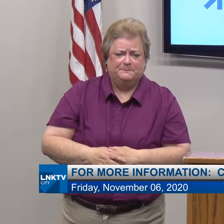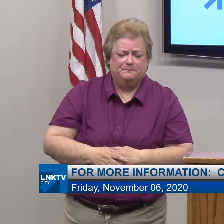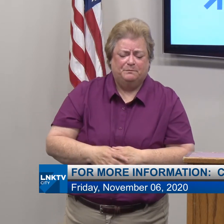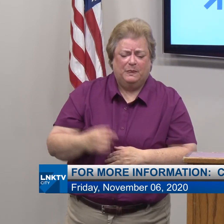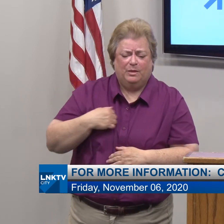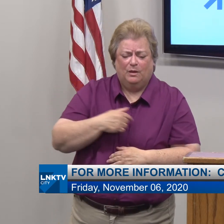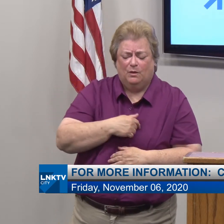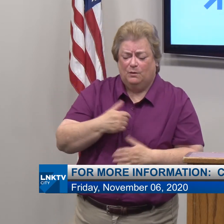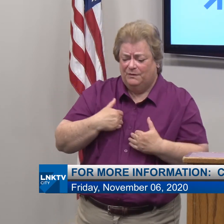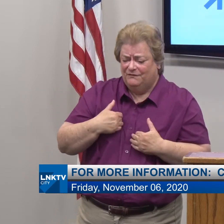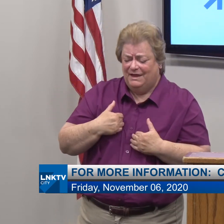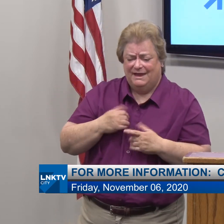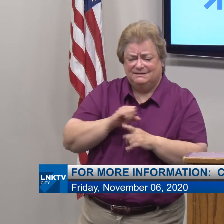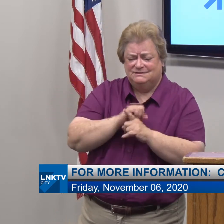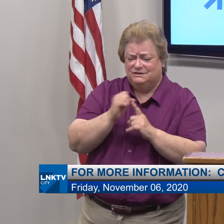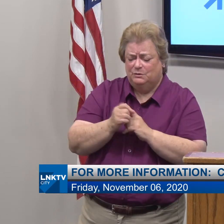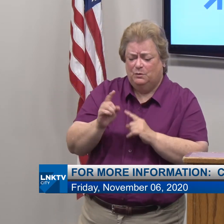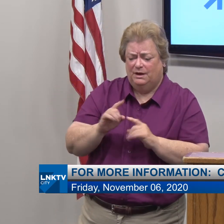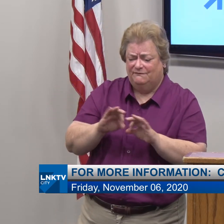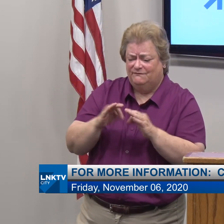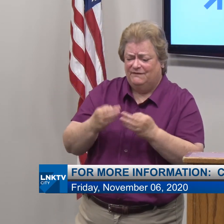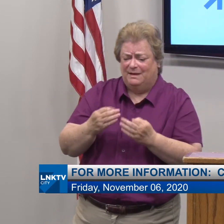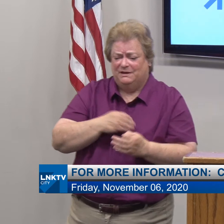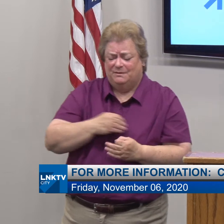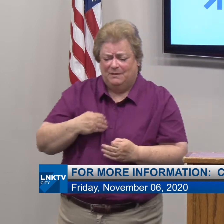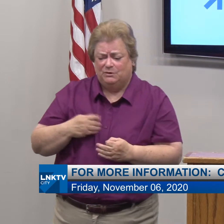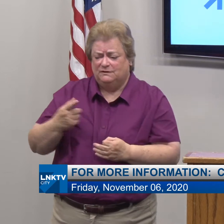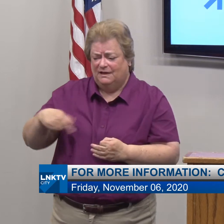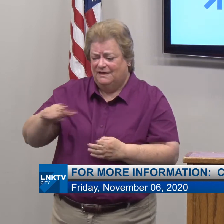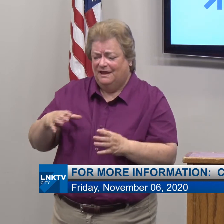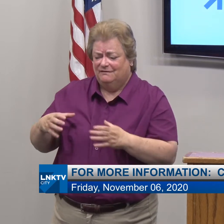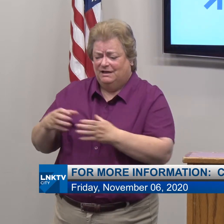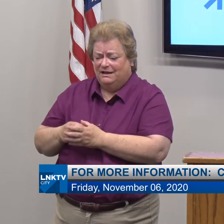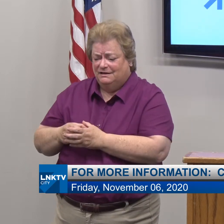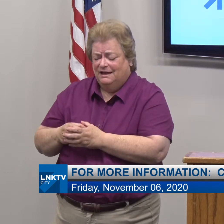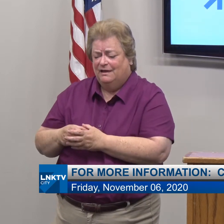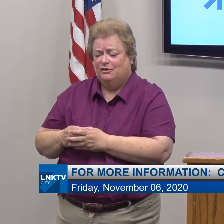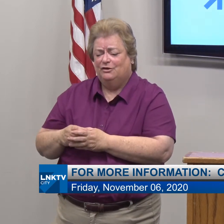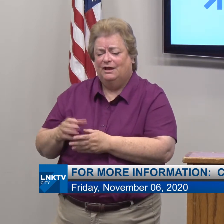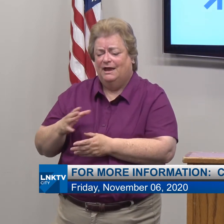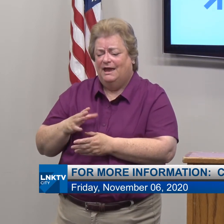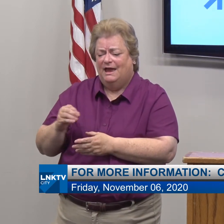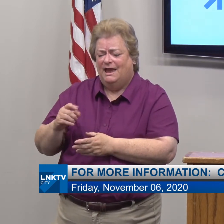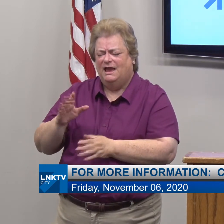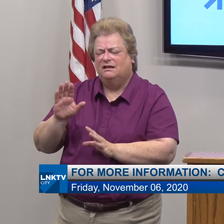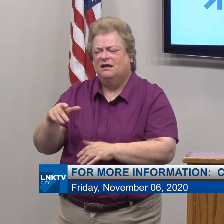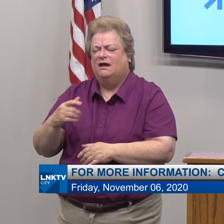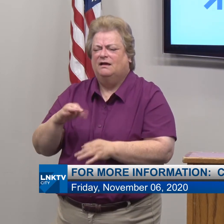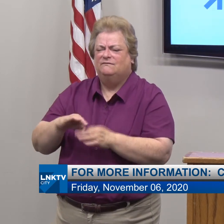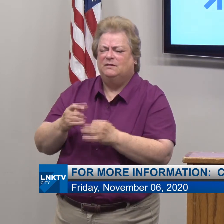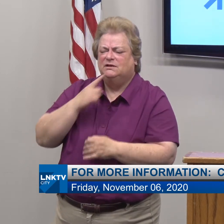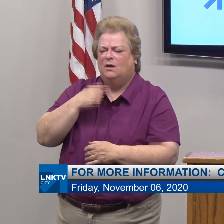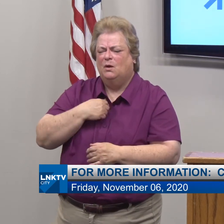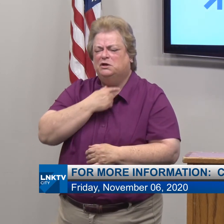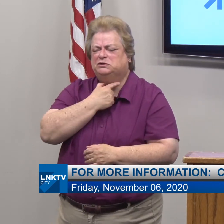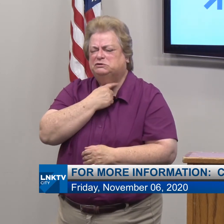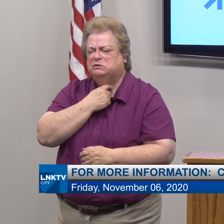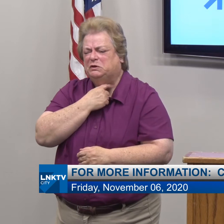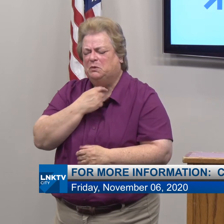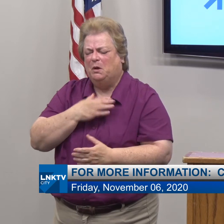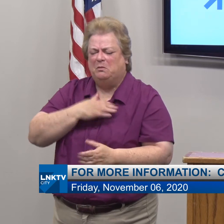And we have situations where, family members have gotten together and somebody's thought, well, I had a sore throat, or my granddaughter